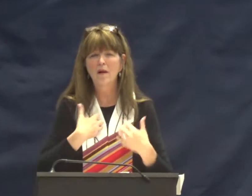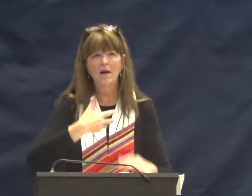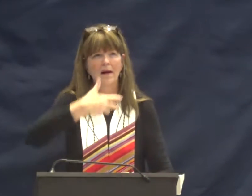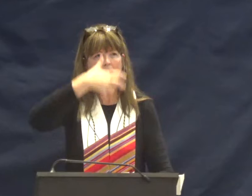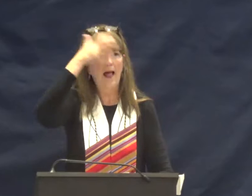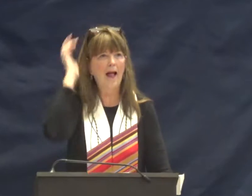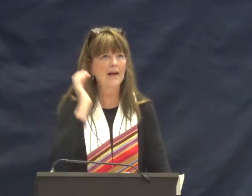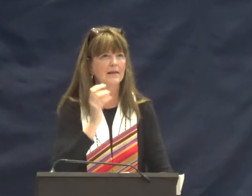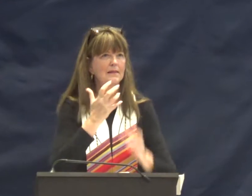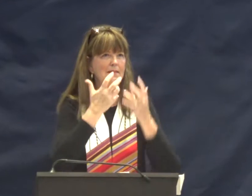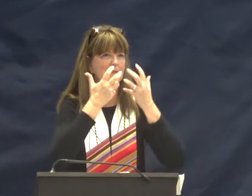hurt